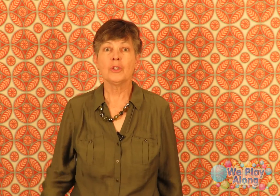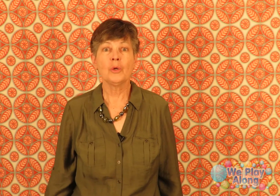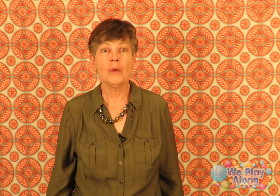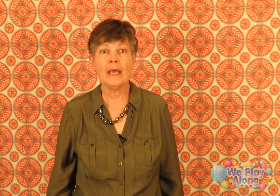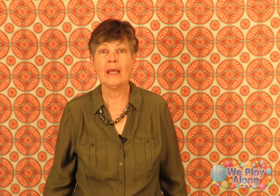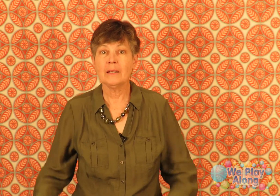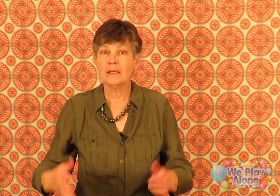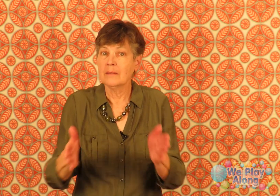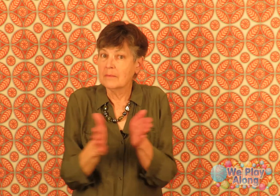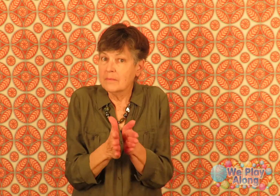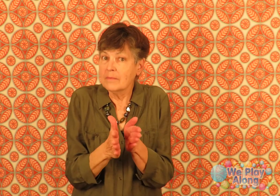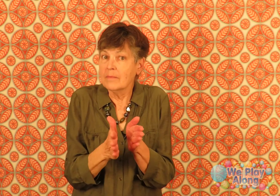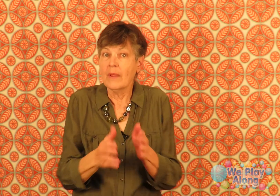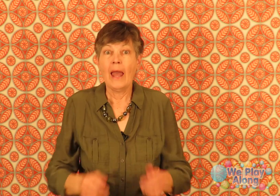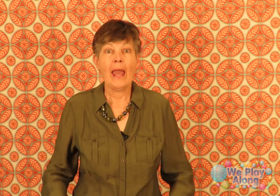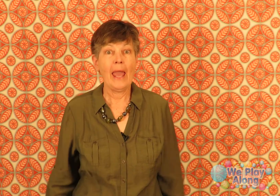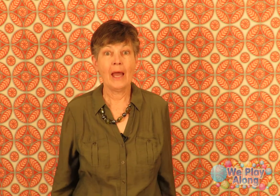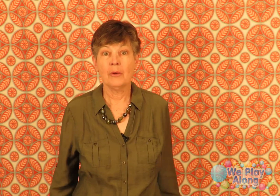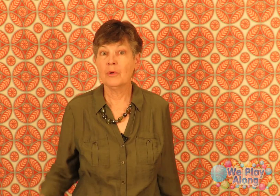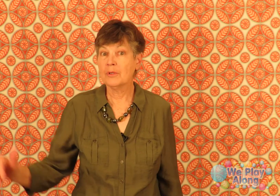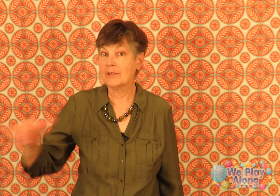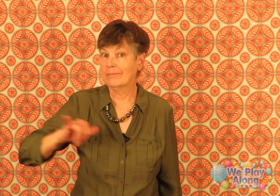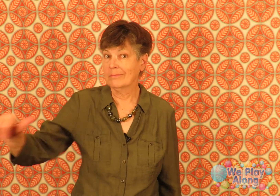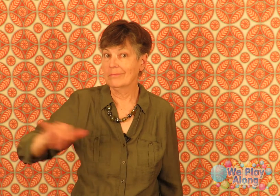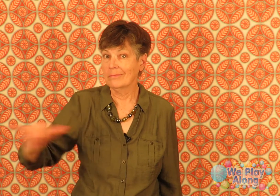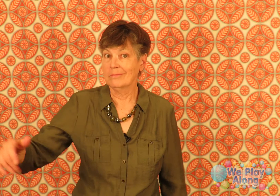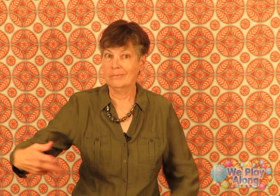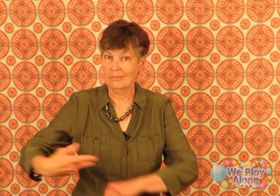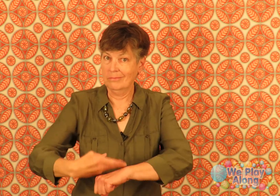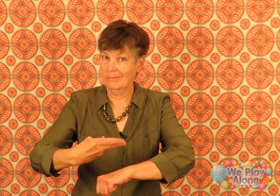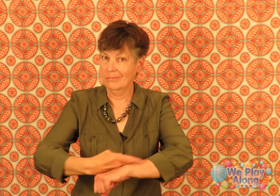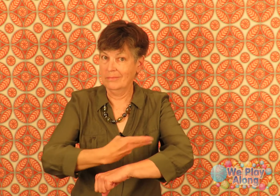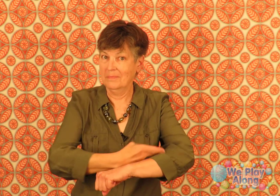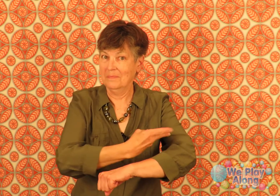to eat animals.